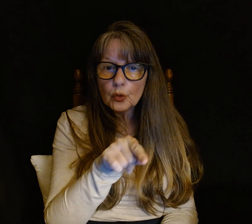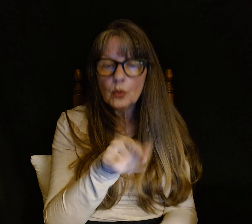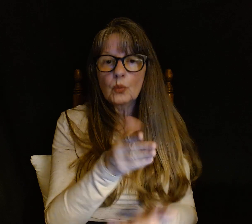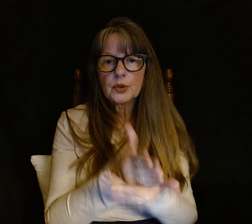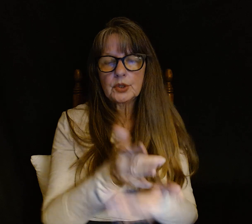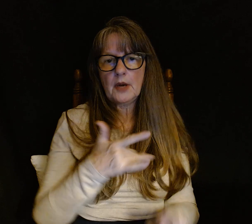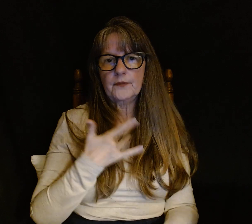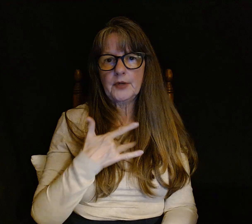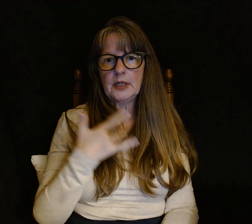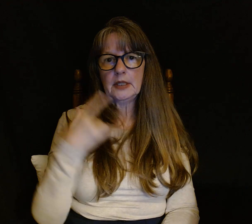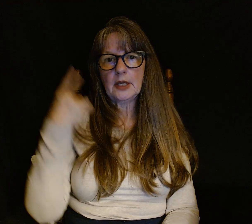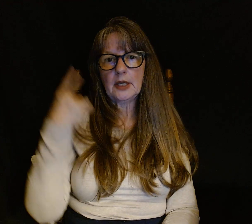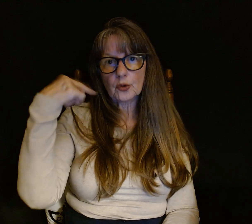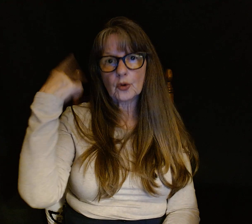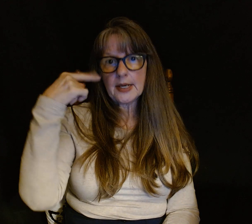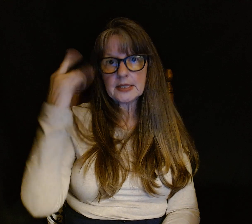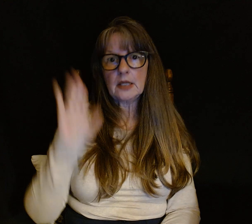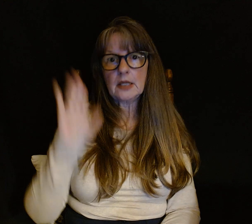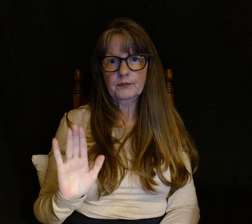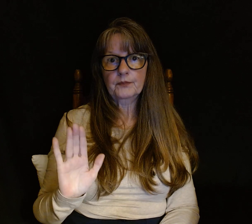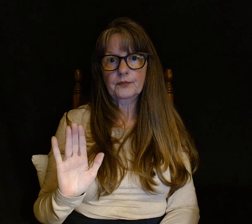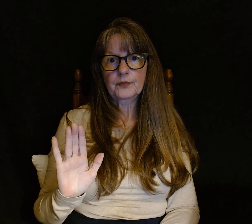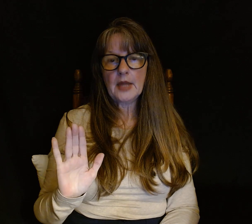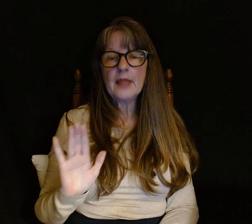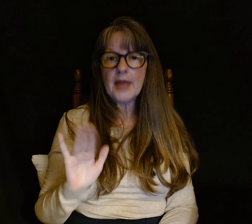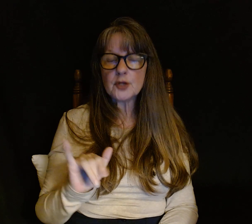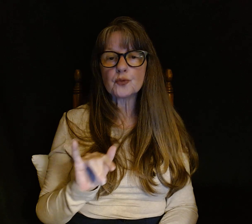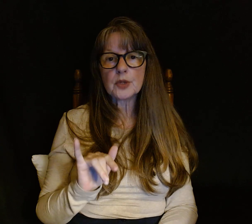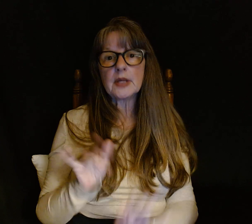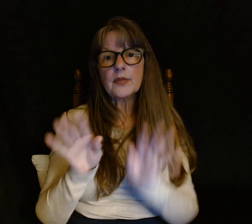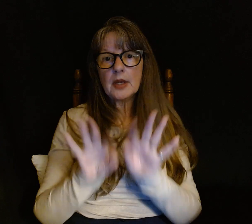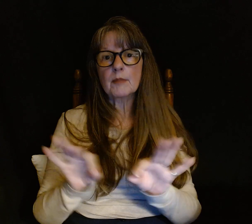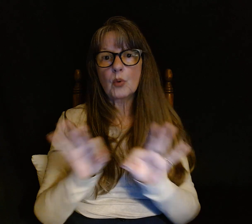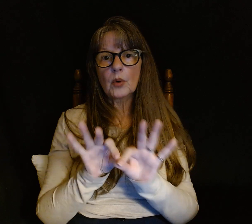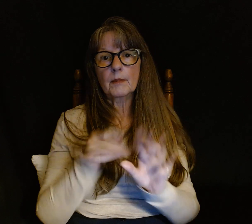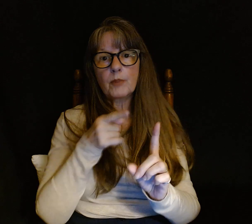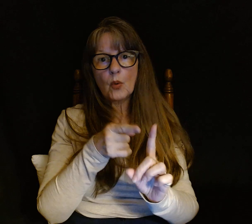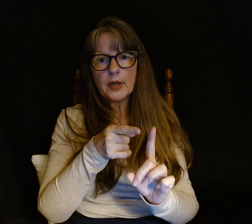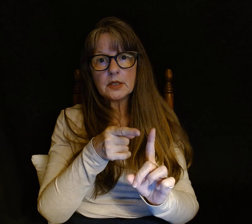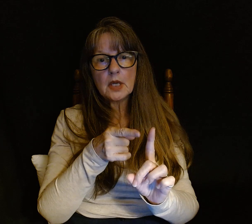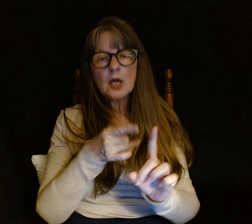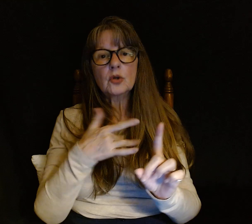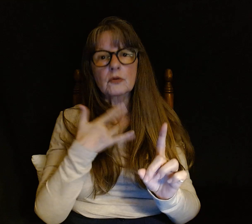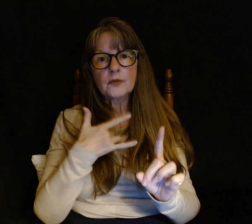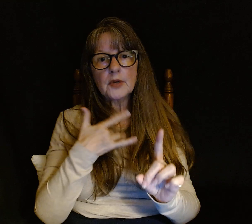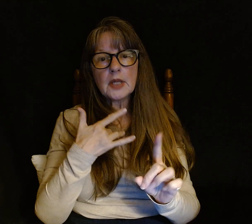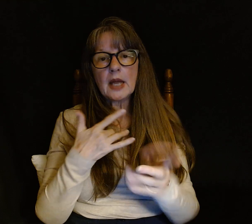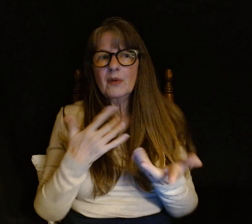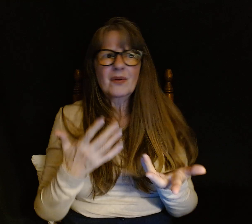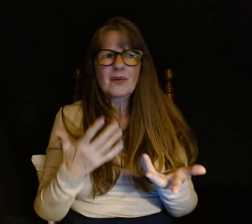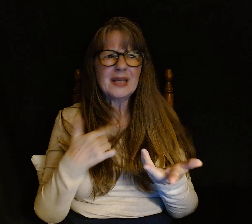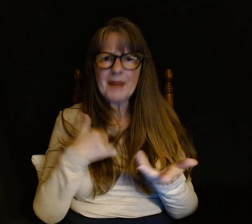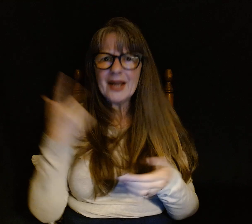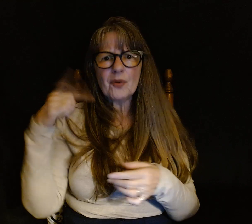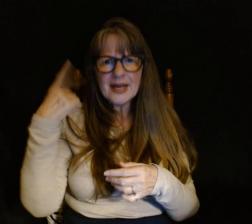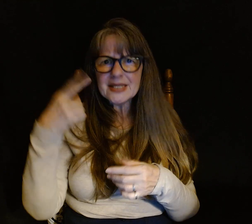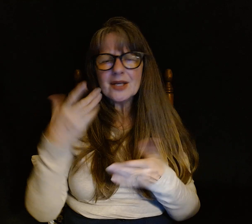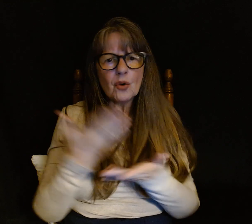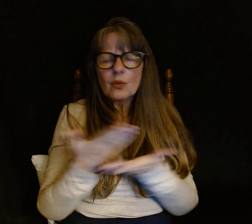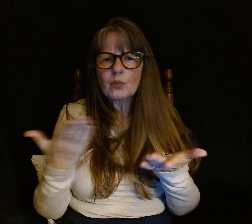will stop feeling like you're crazy. And that's really the important point. You feel like, well, am I crazy, or what's